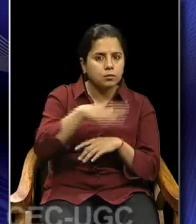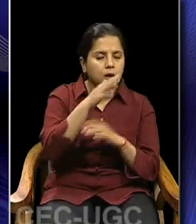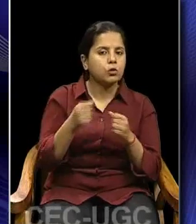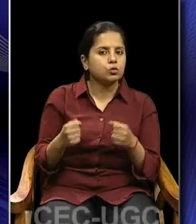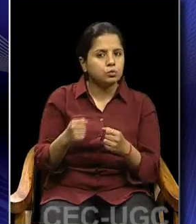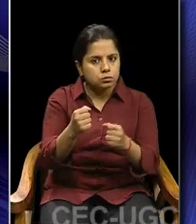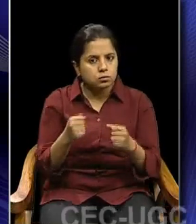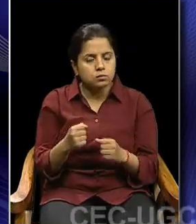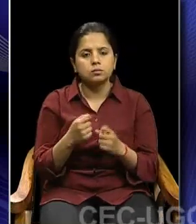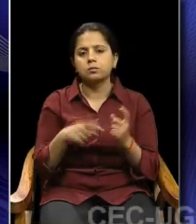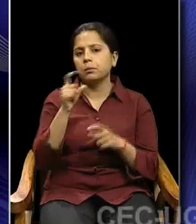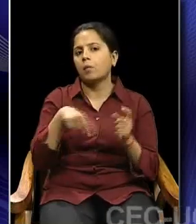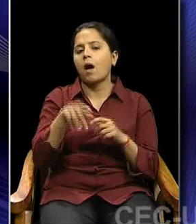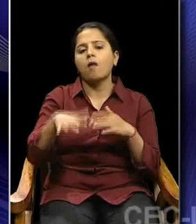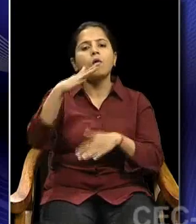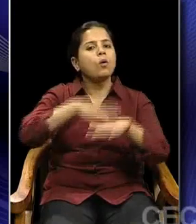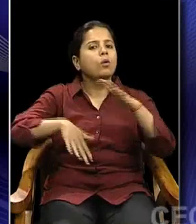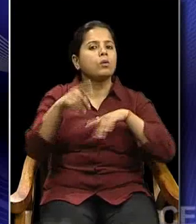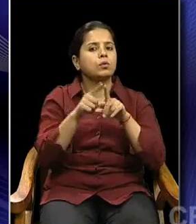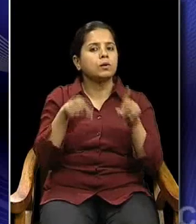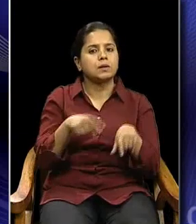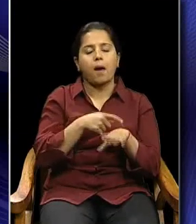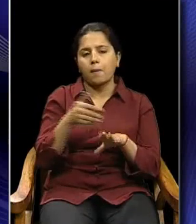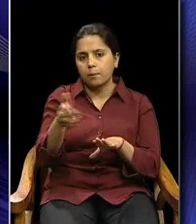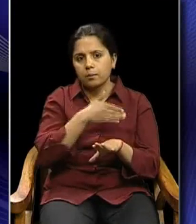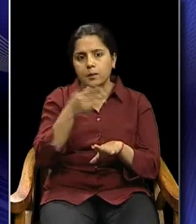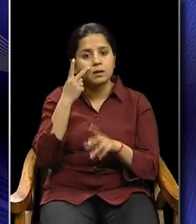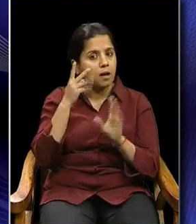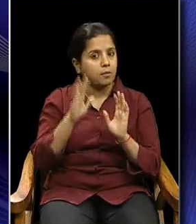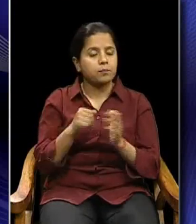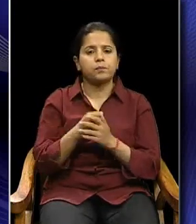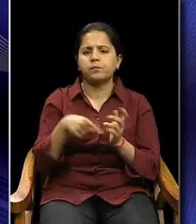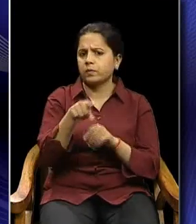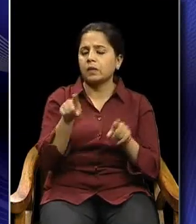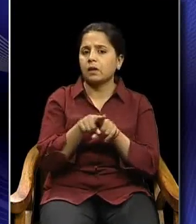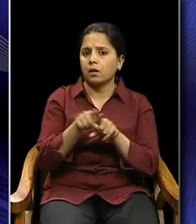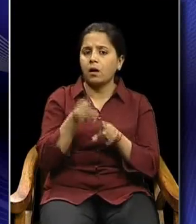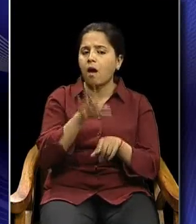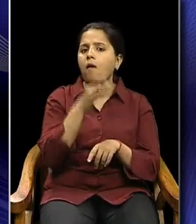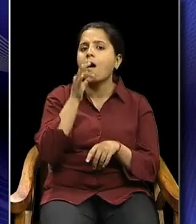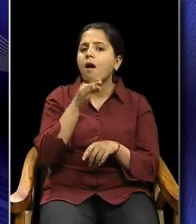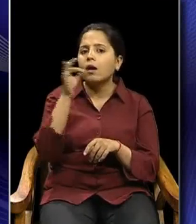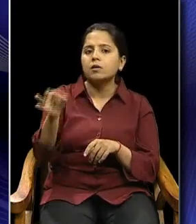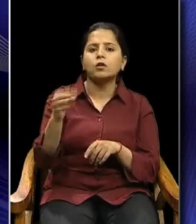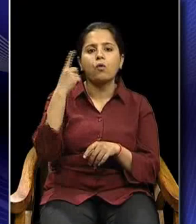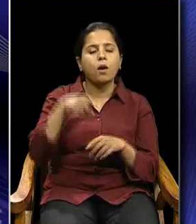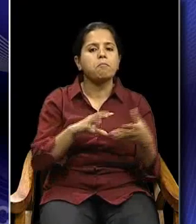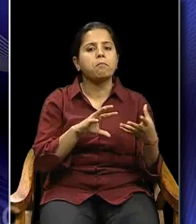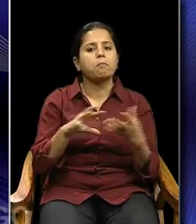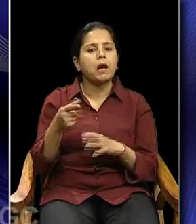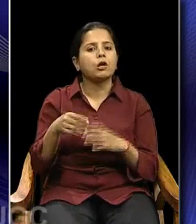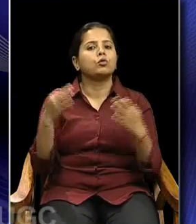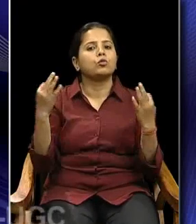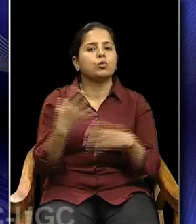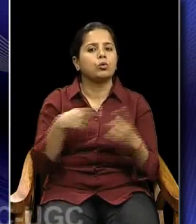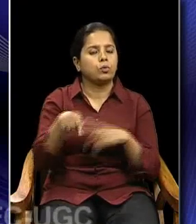are being organized during this particular period, so they are also asking for the manufacture of the new